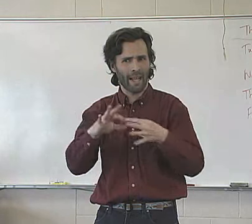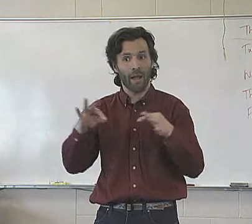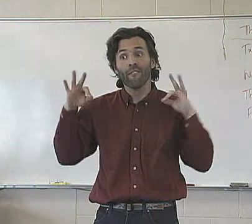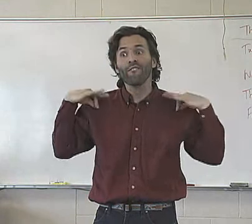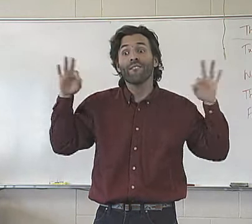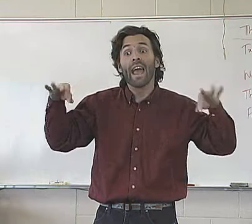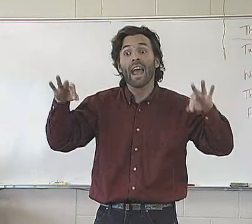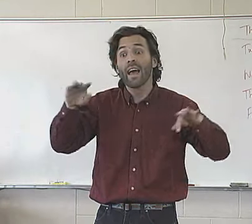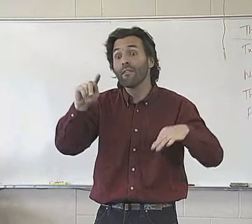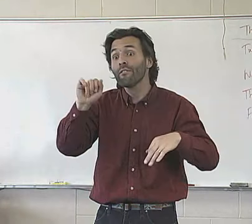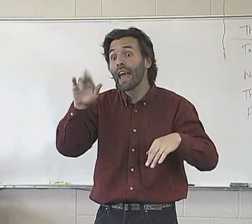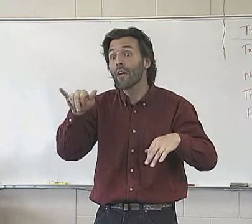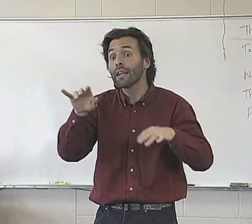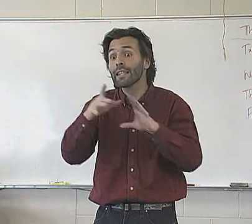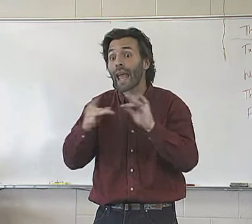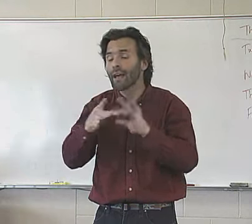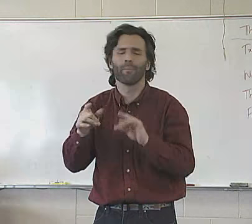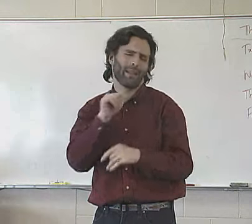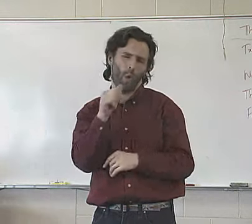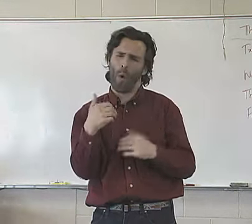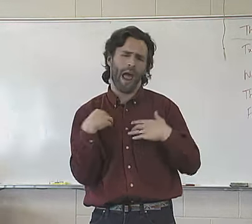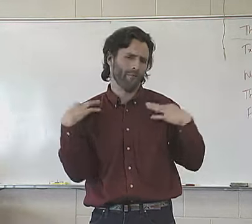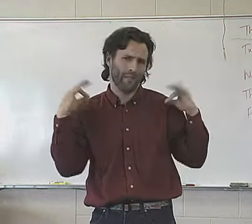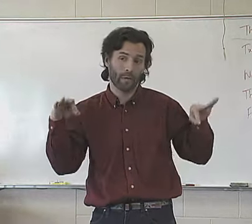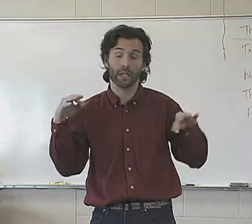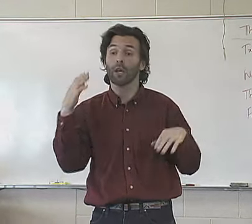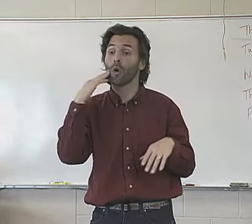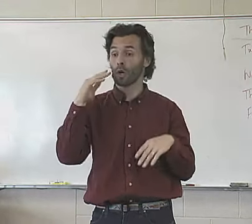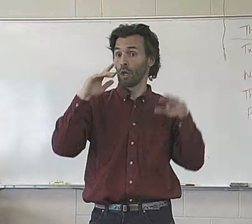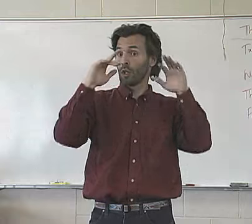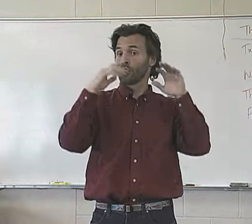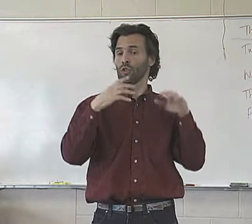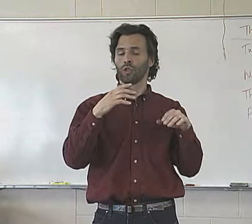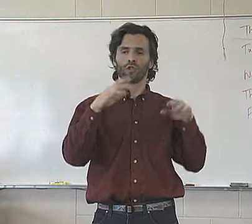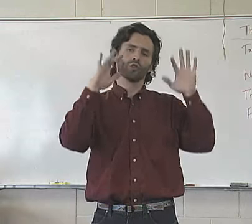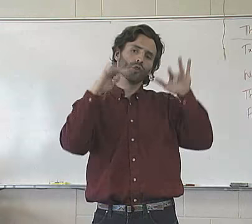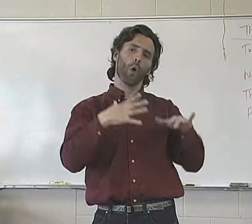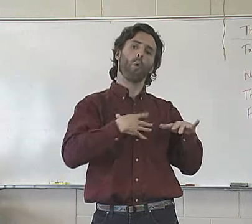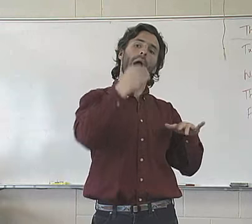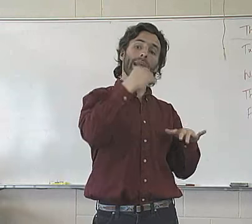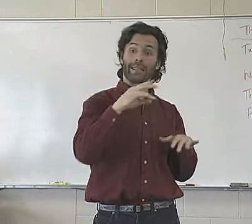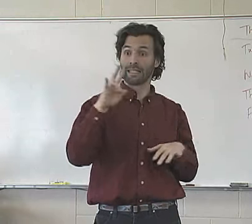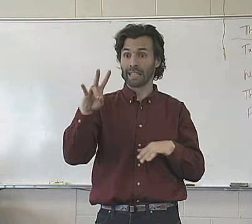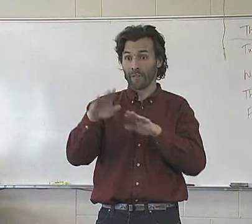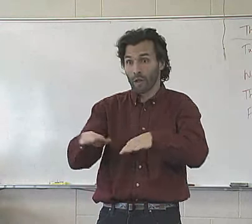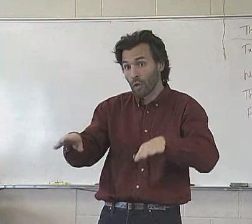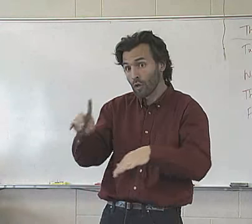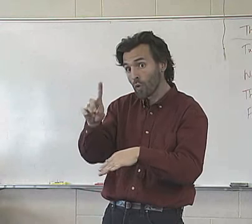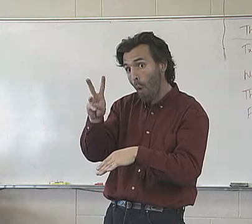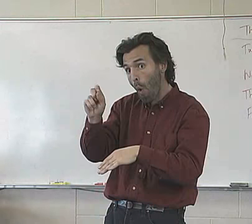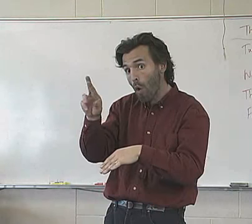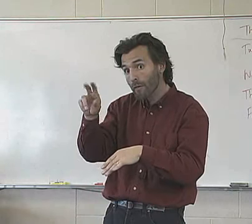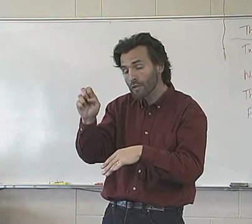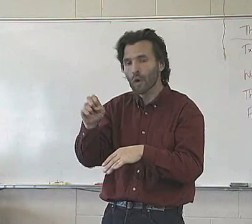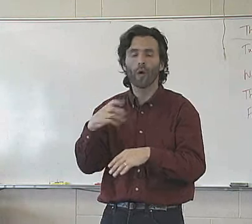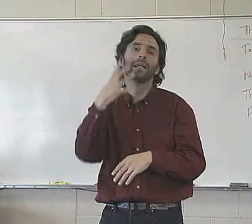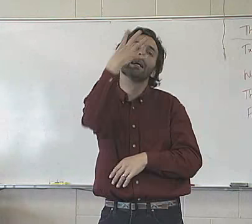have any fairies in it. You know, Snow White and the Seven Dwarfs, Sleeping Beauty, Little